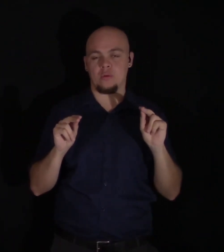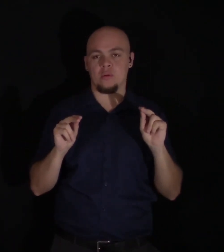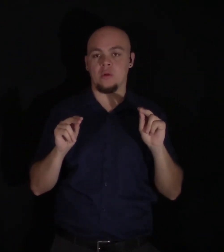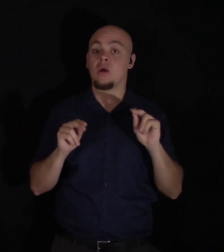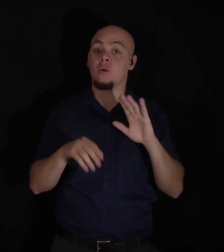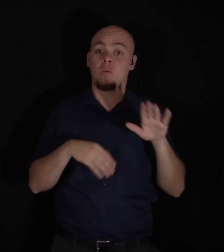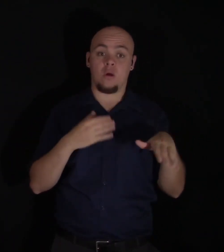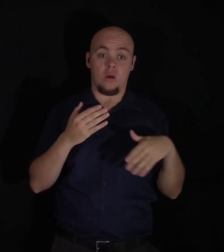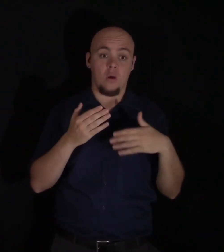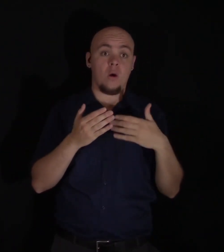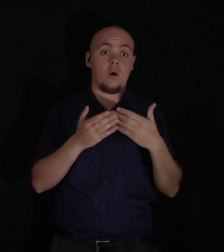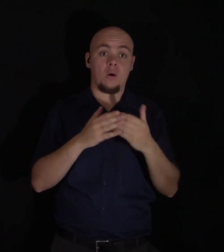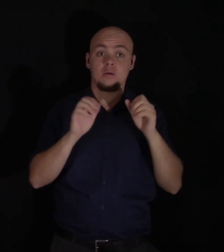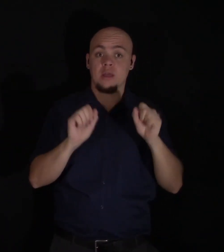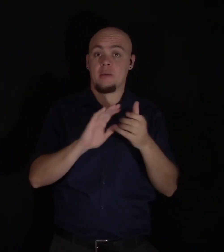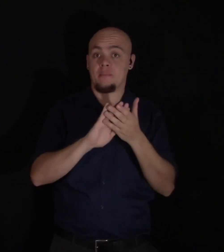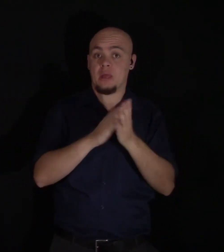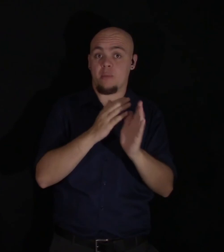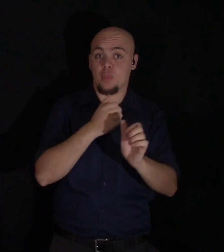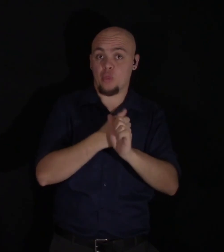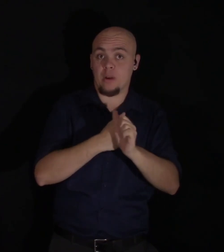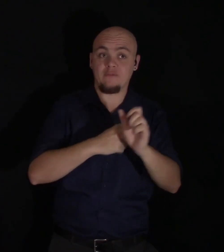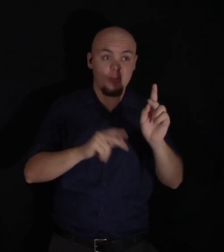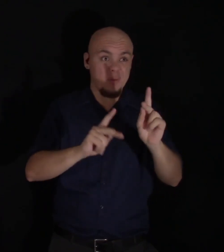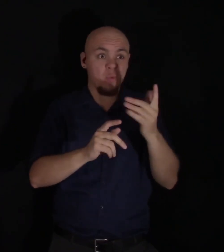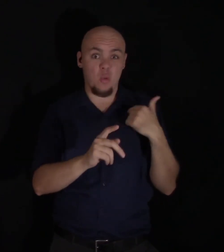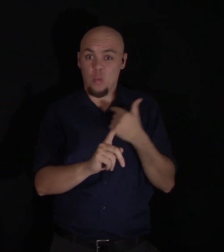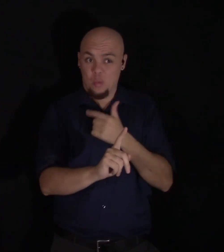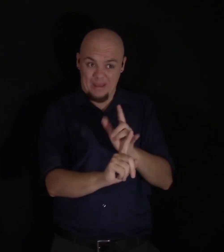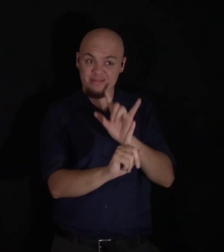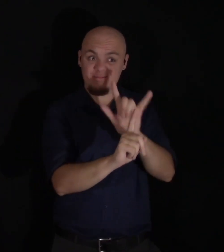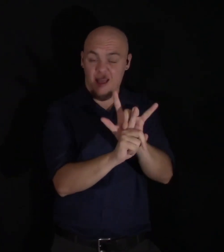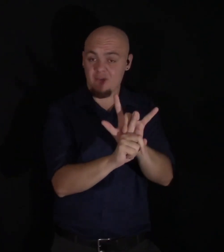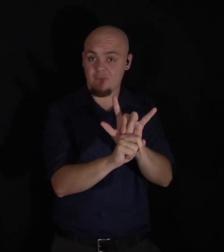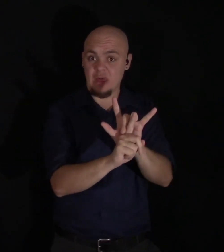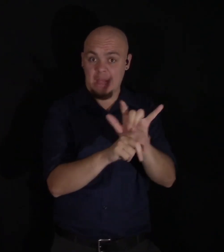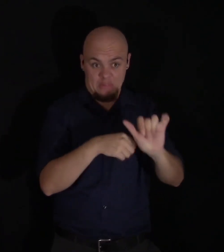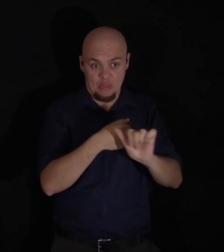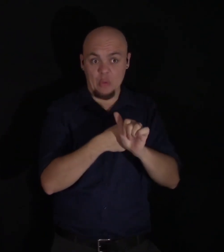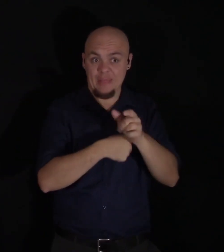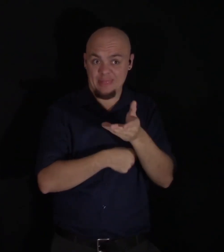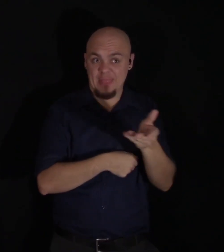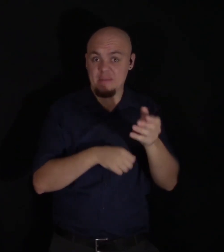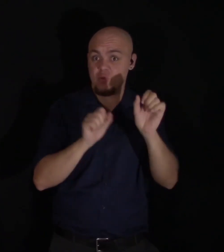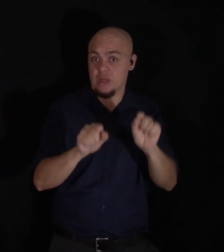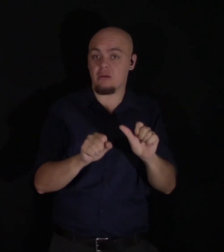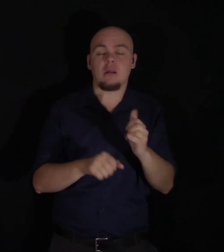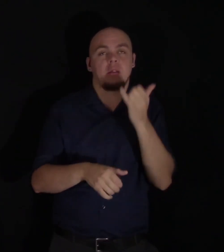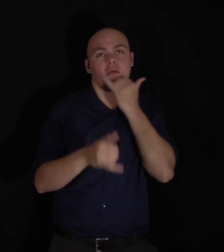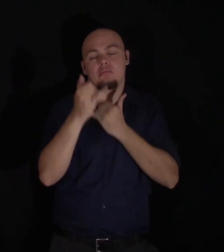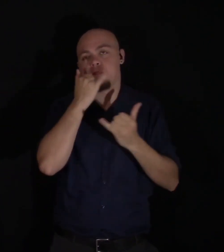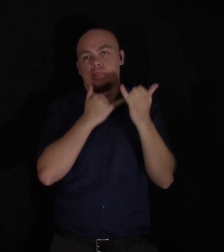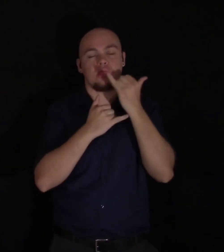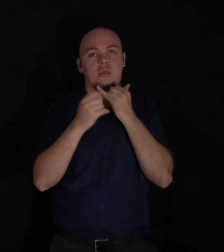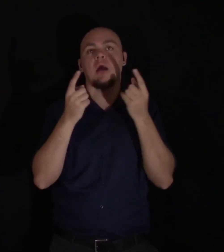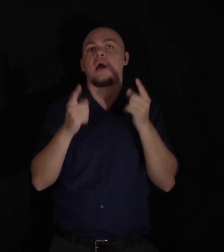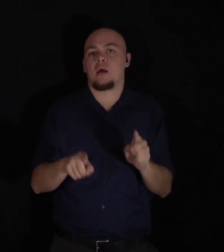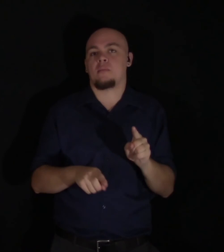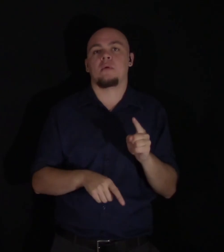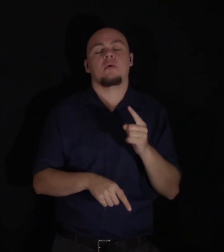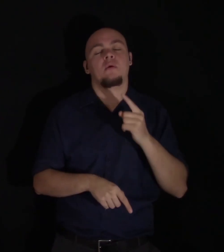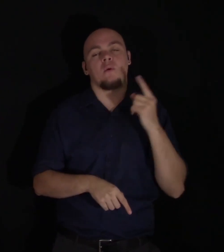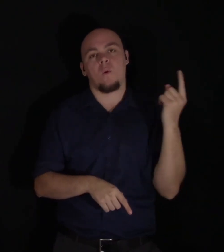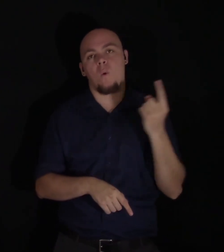of becoming threatening, even to those we love, and we're all capable of making huge mistakes and errors in